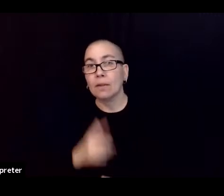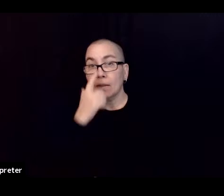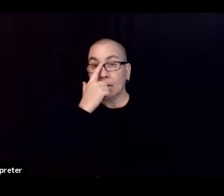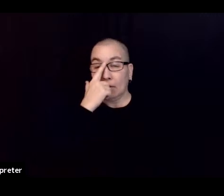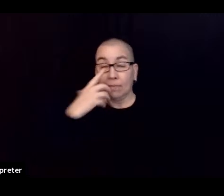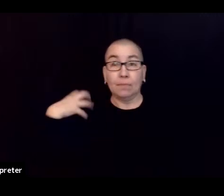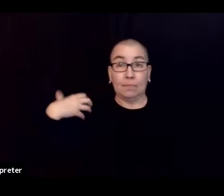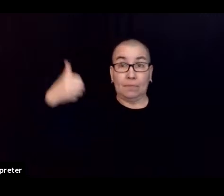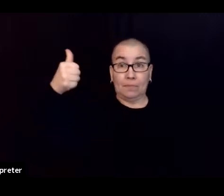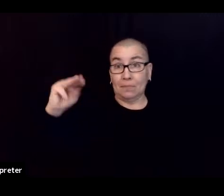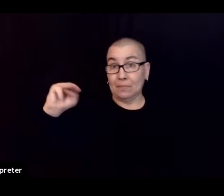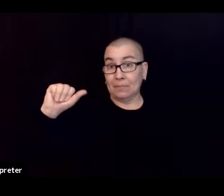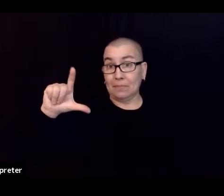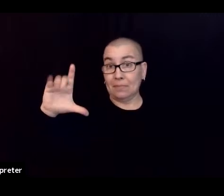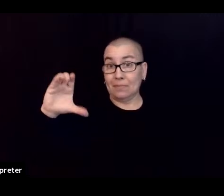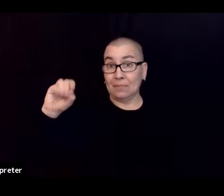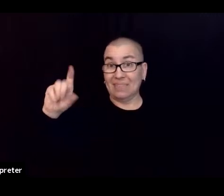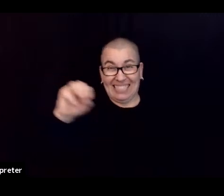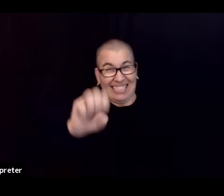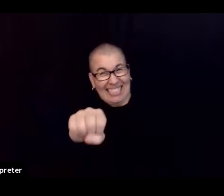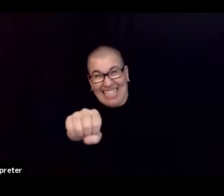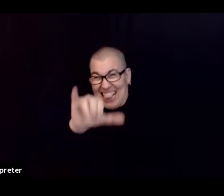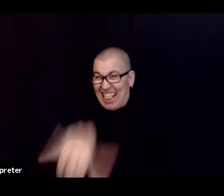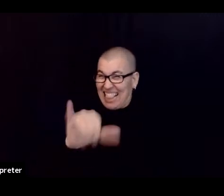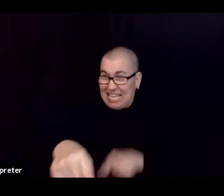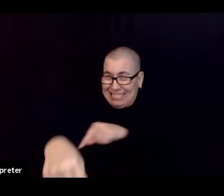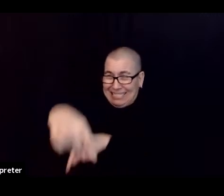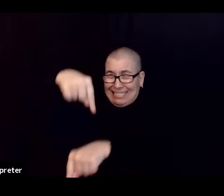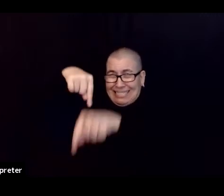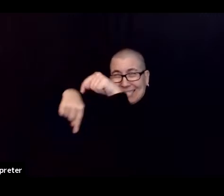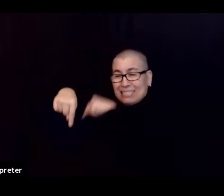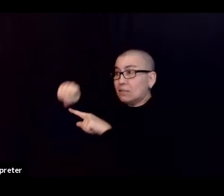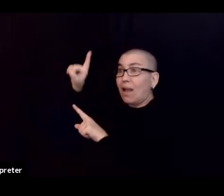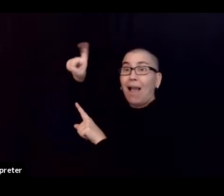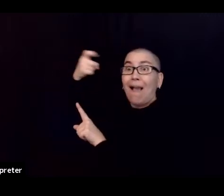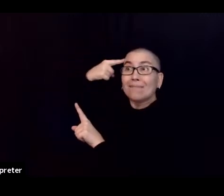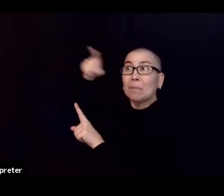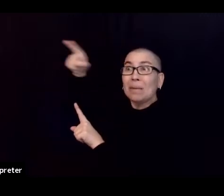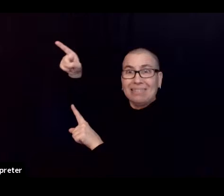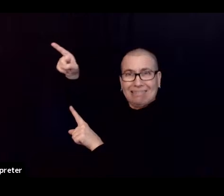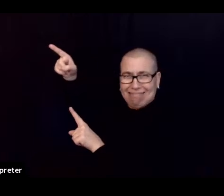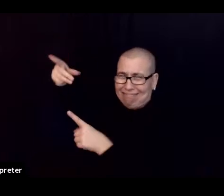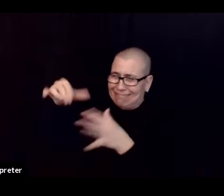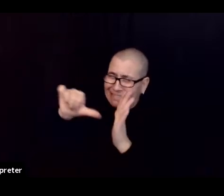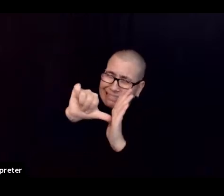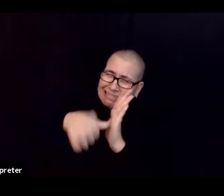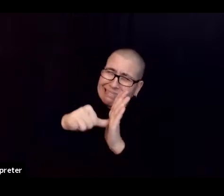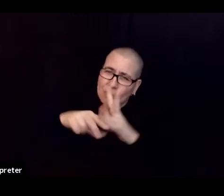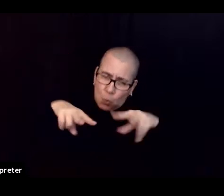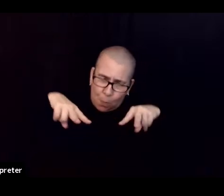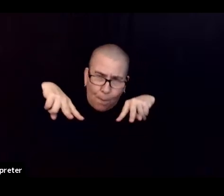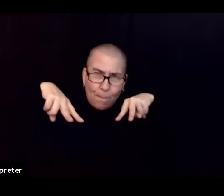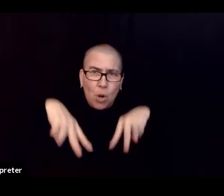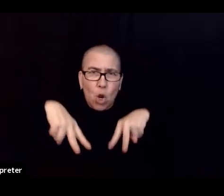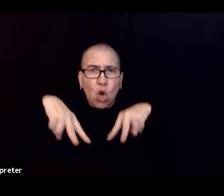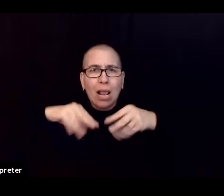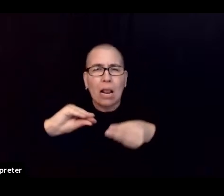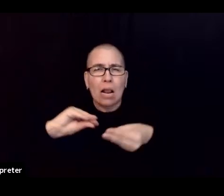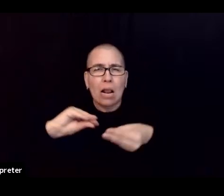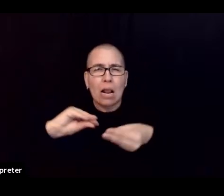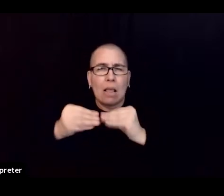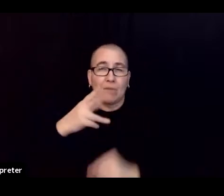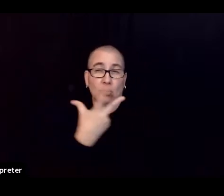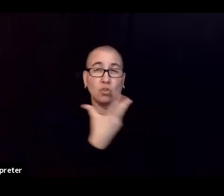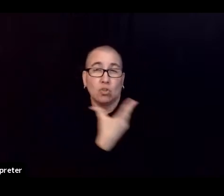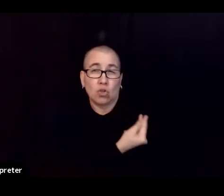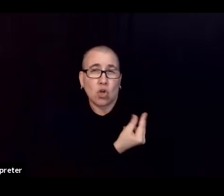would be watching this closely and not looking at like a hard and fast day and number, but